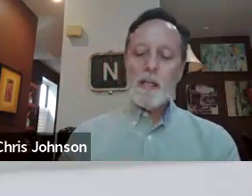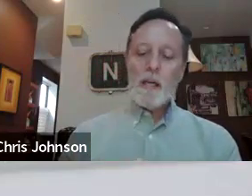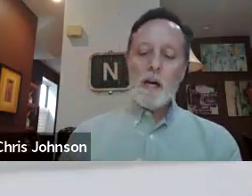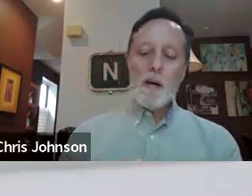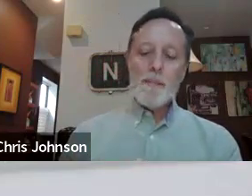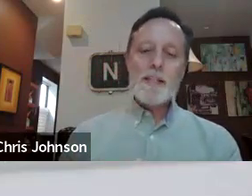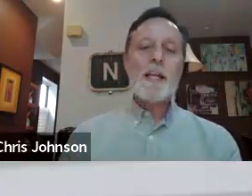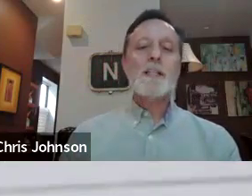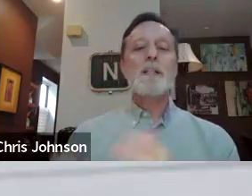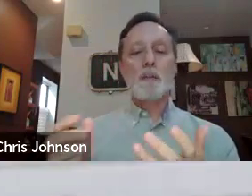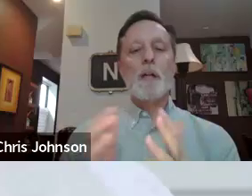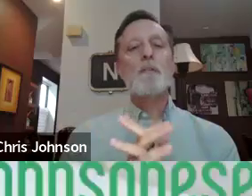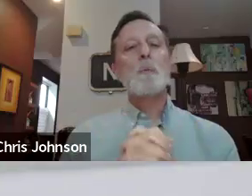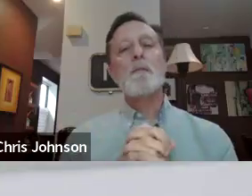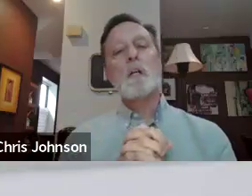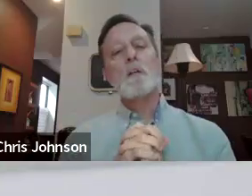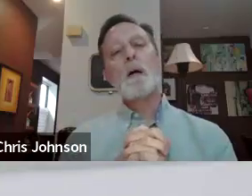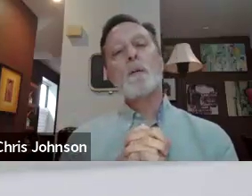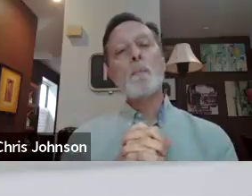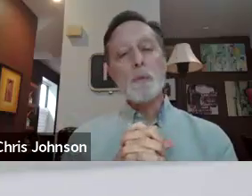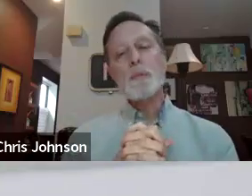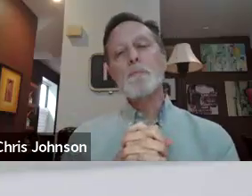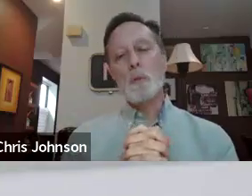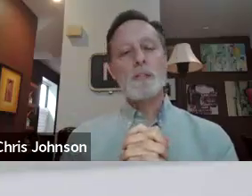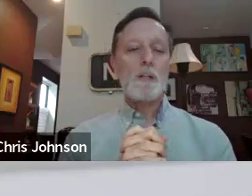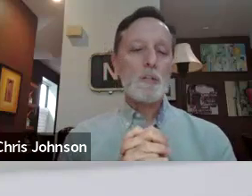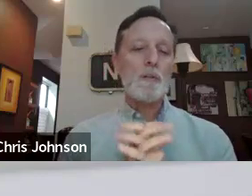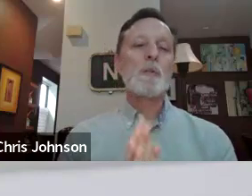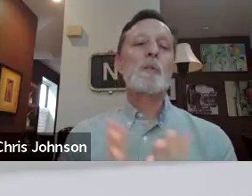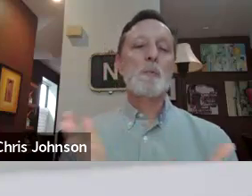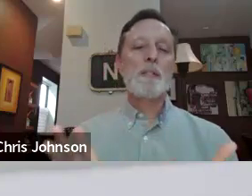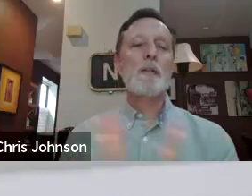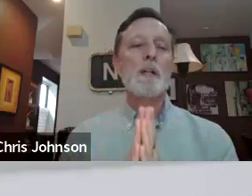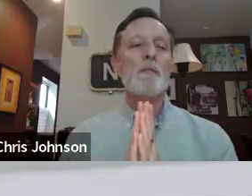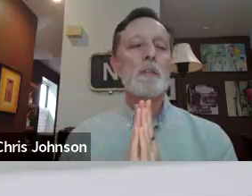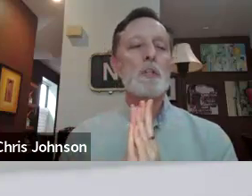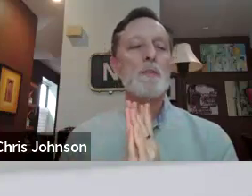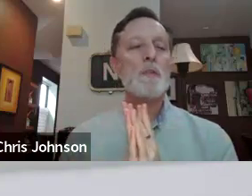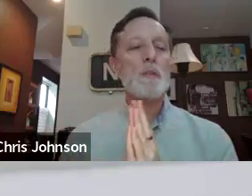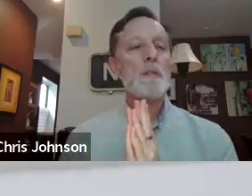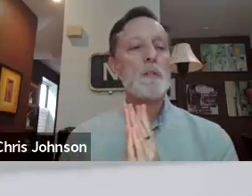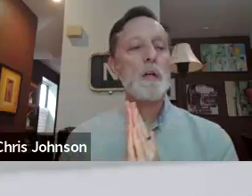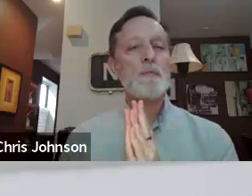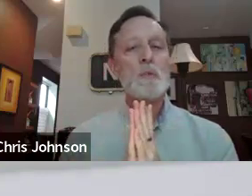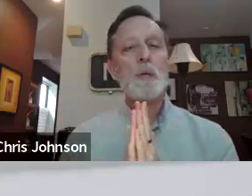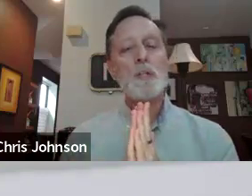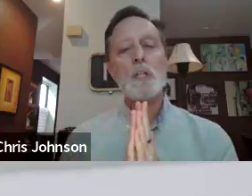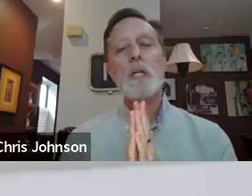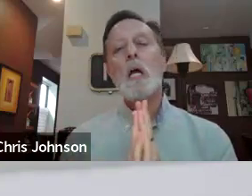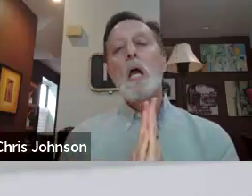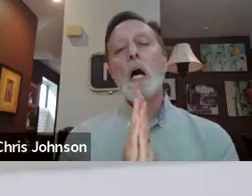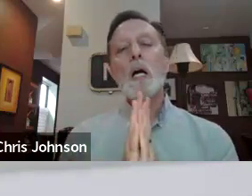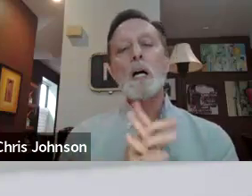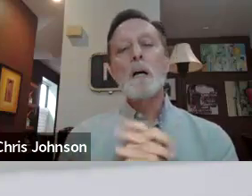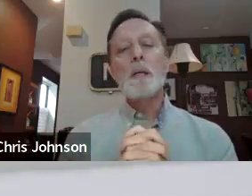inappropriately. This again is another coverage we haven't talked about, abuse and molestation. There's a specific coverage for this type of